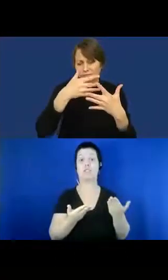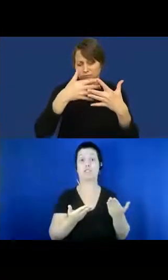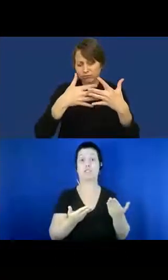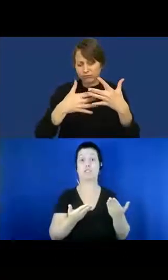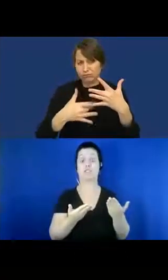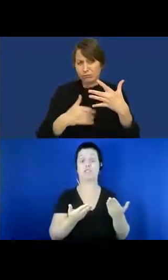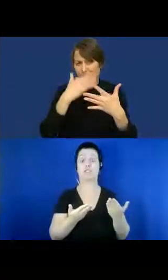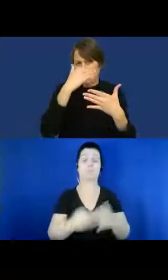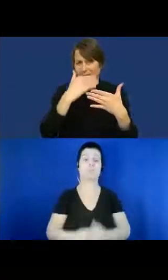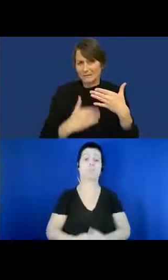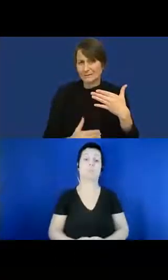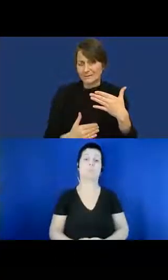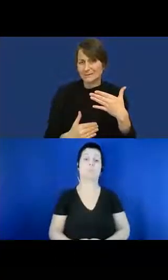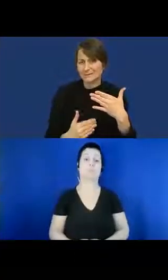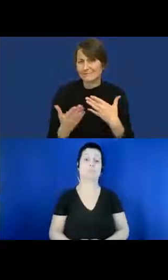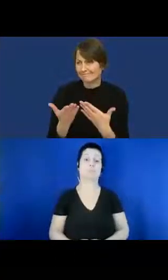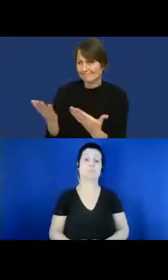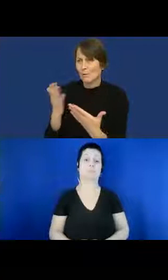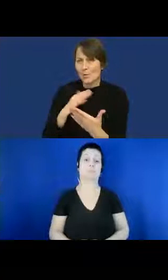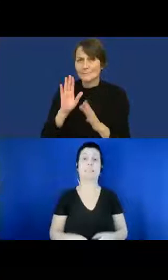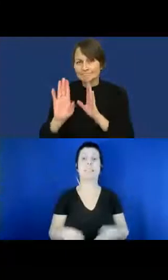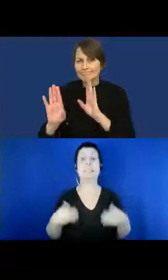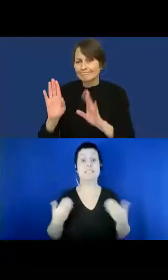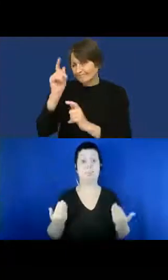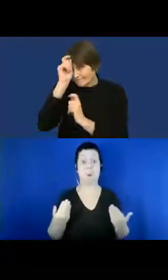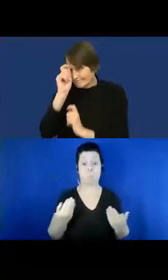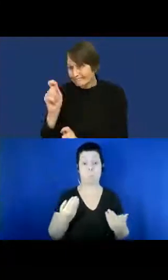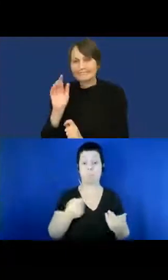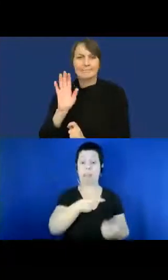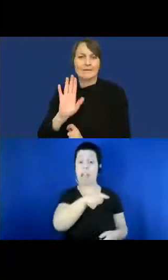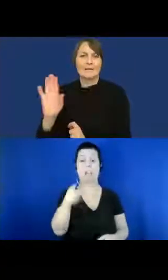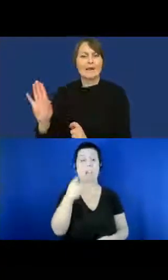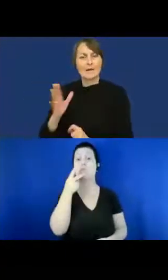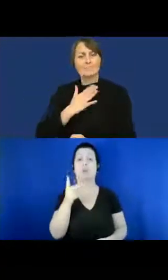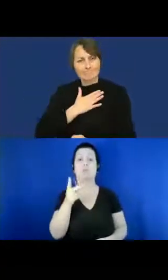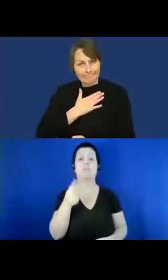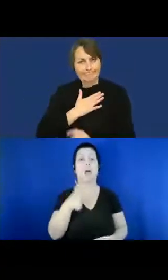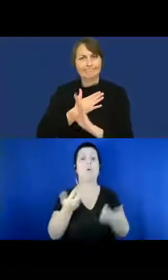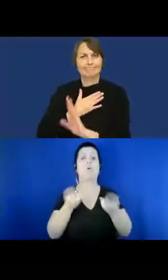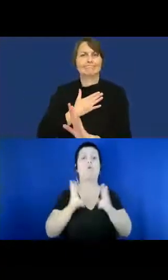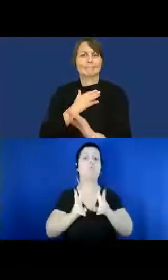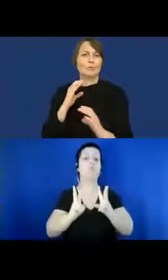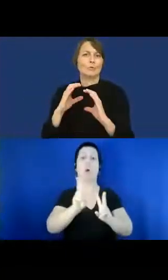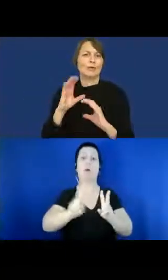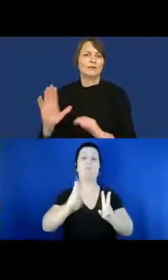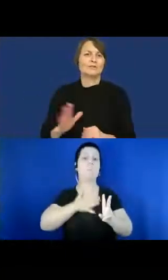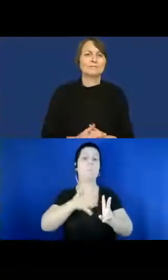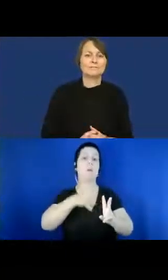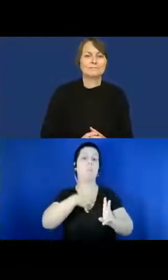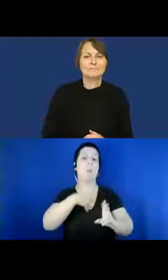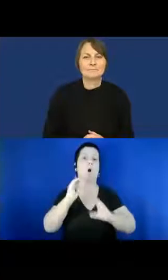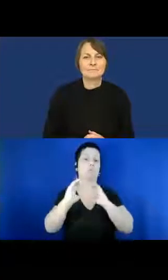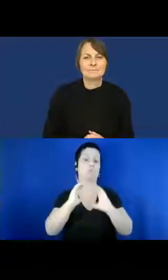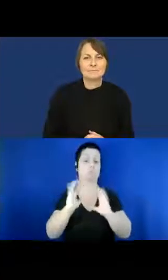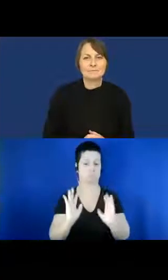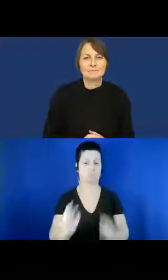they would like to continue using their preferred way of communication if they